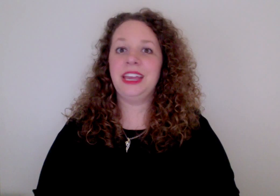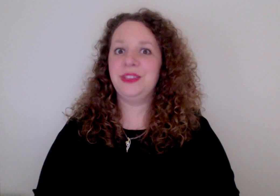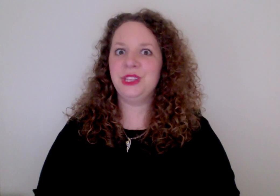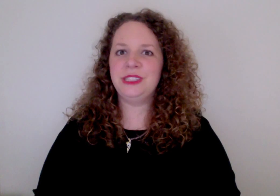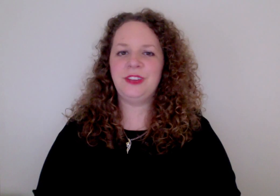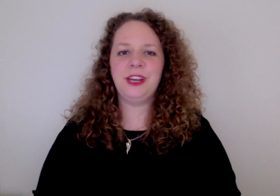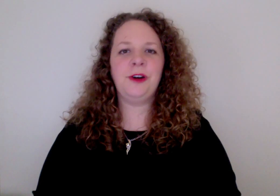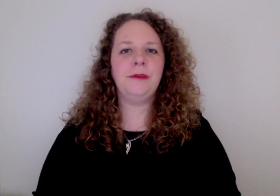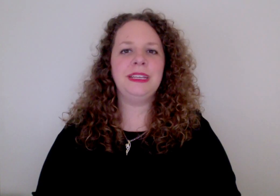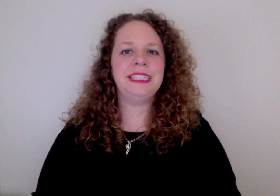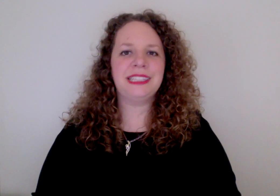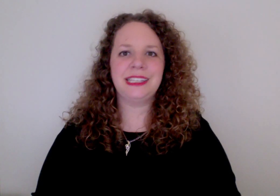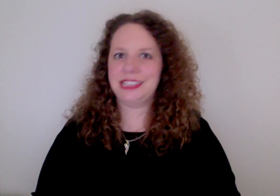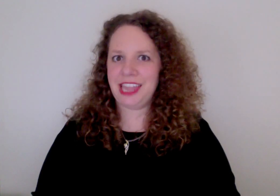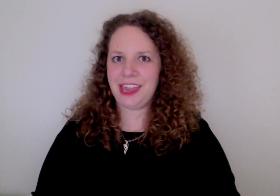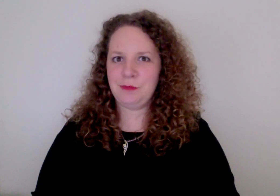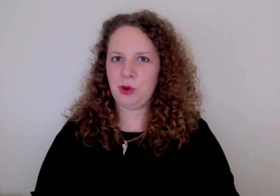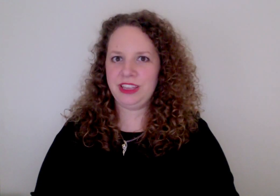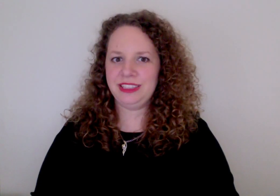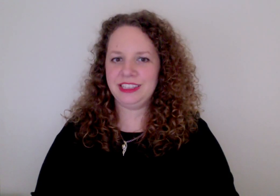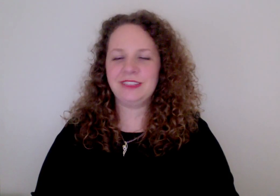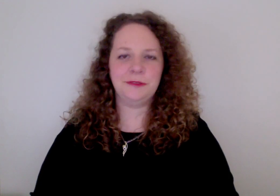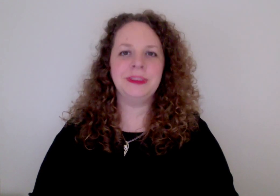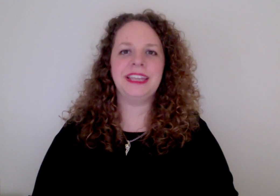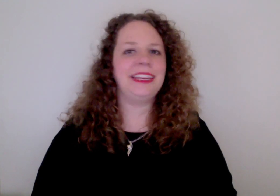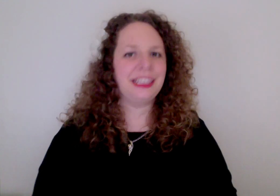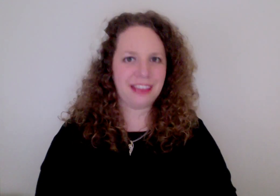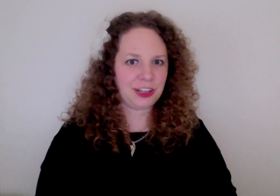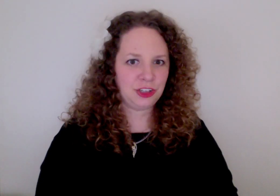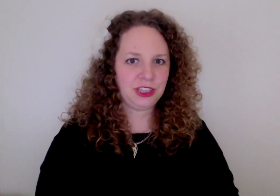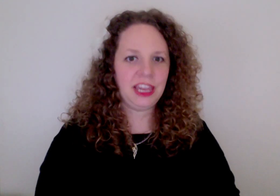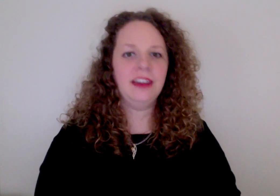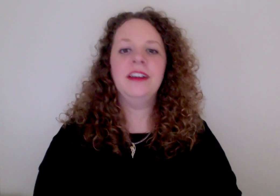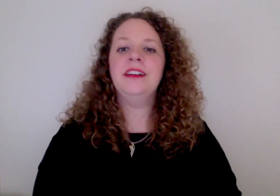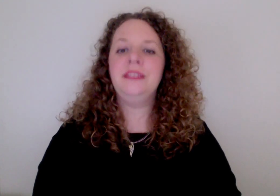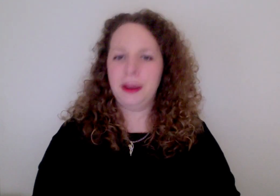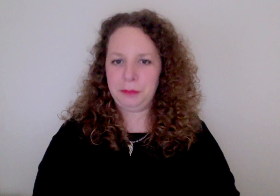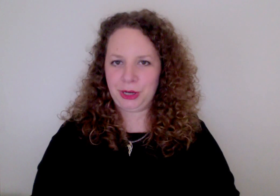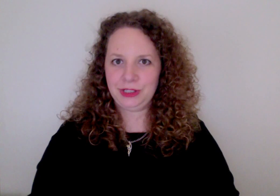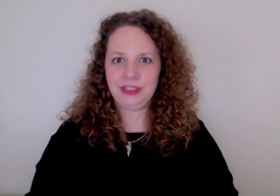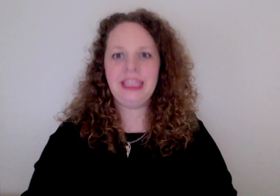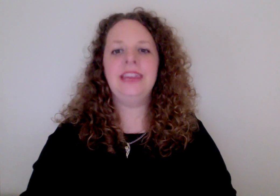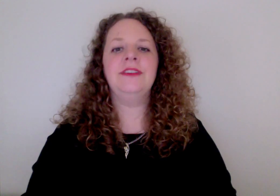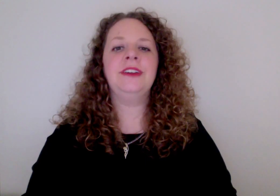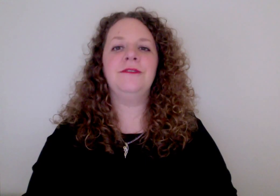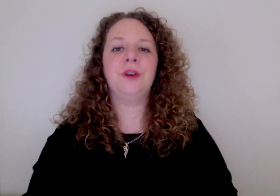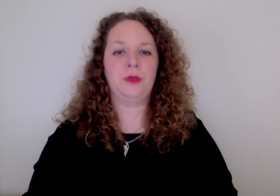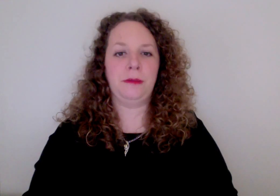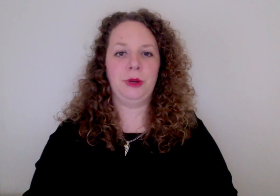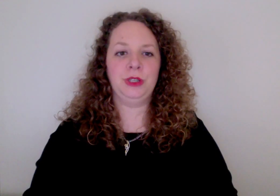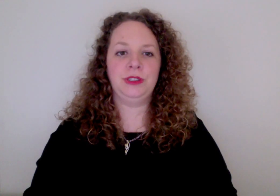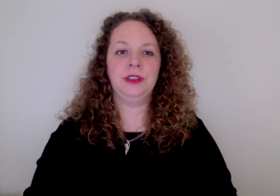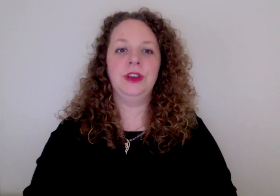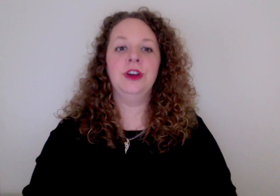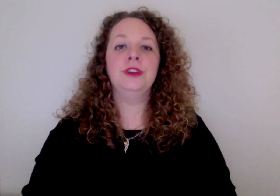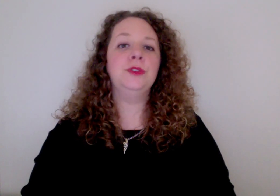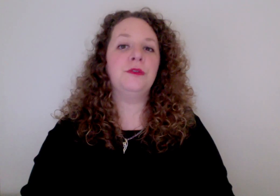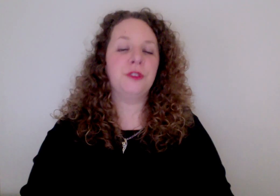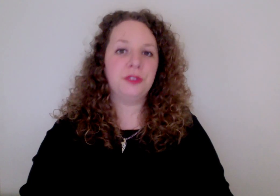In this video, I'll be discussing 8.6 from Signing Naturally, Numbers, Giving Phone Numbers. So for this